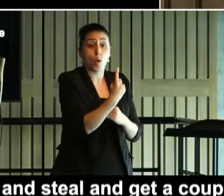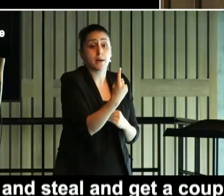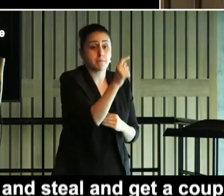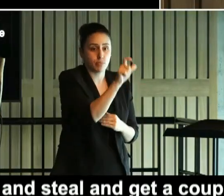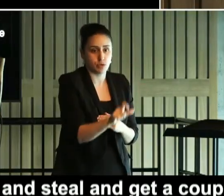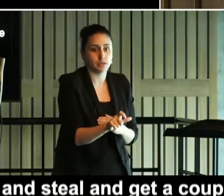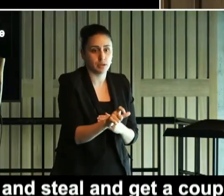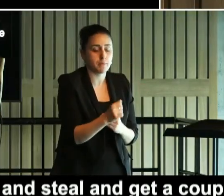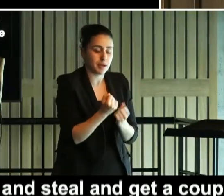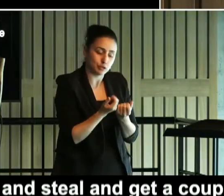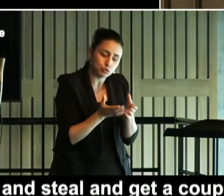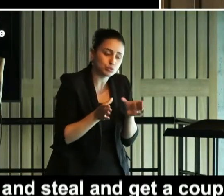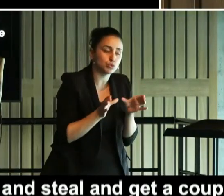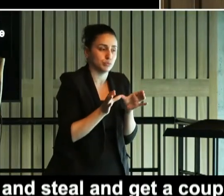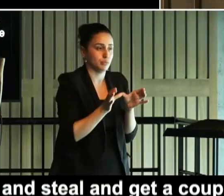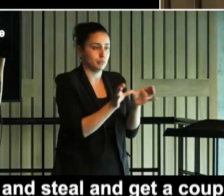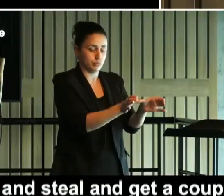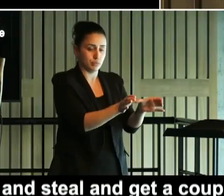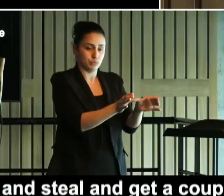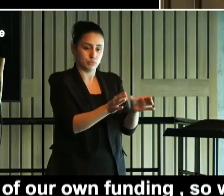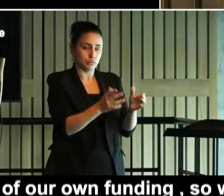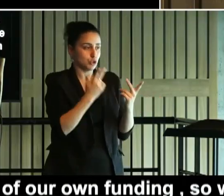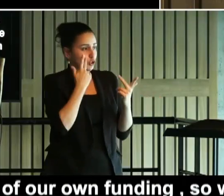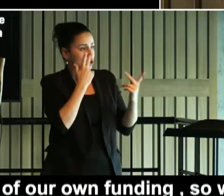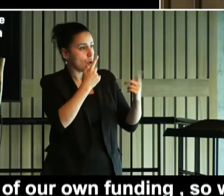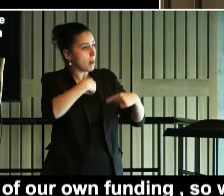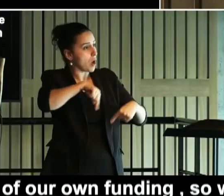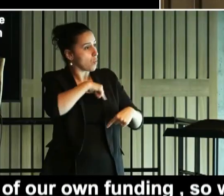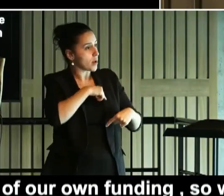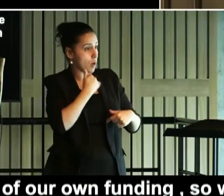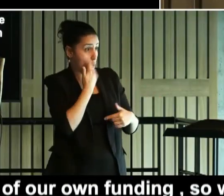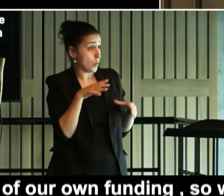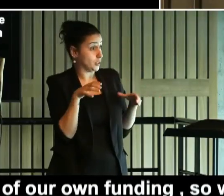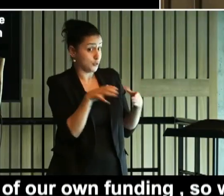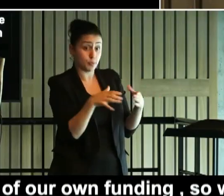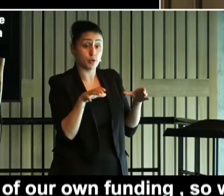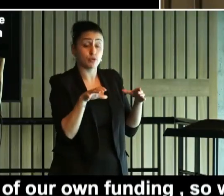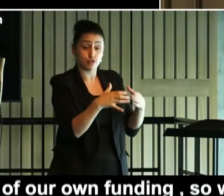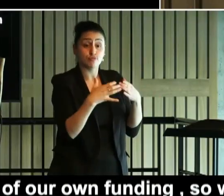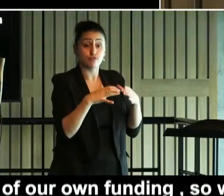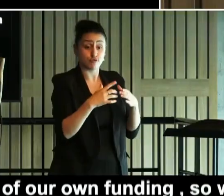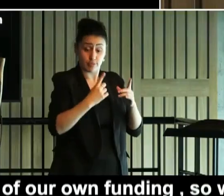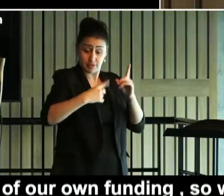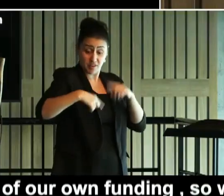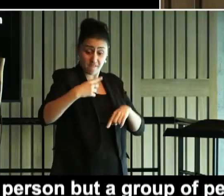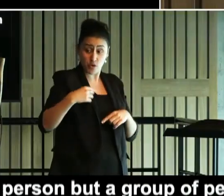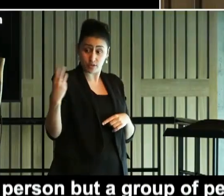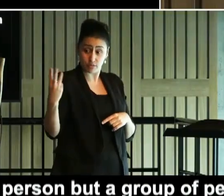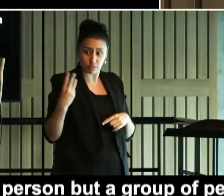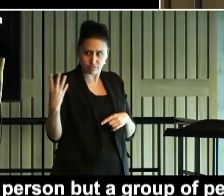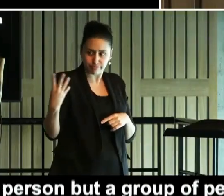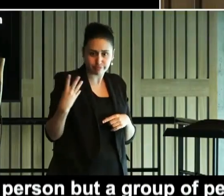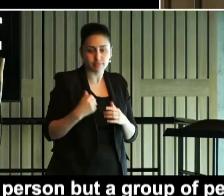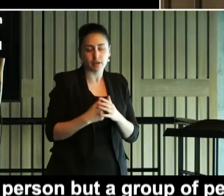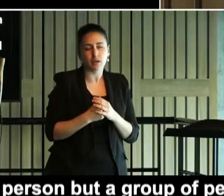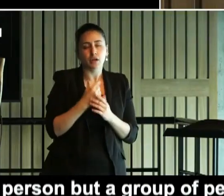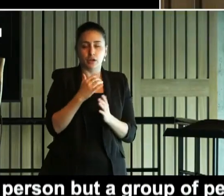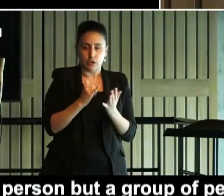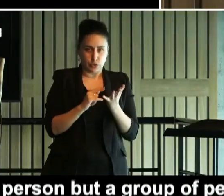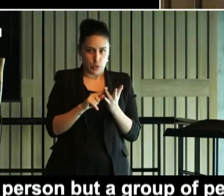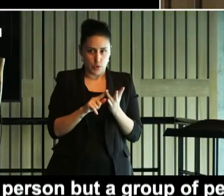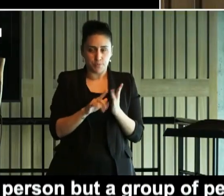people. We made sure we presented ourselves as a group as well and tried to be very diverse. So the thing I'm thinking